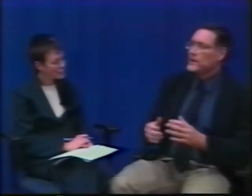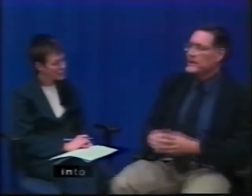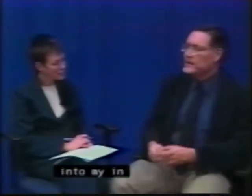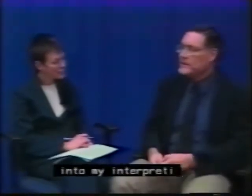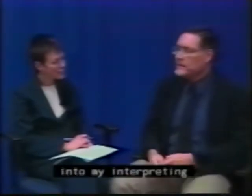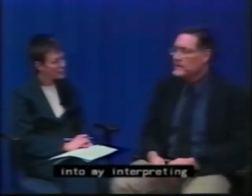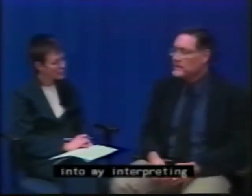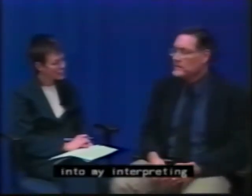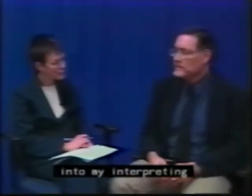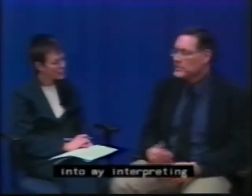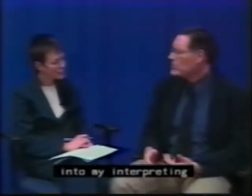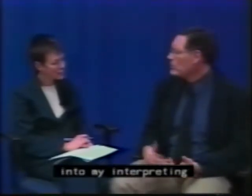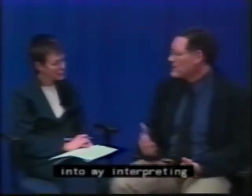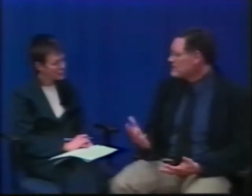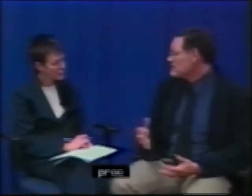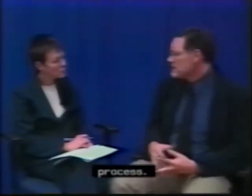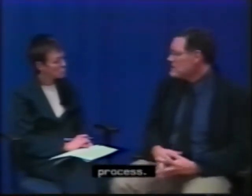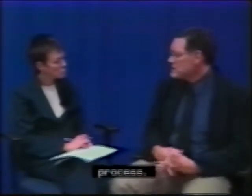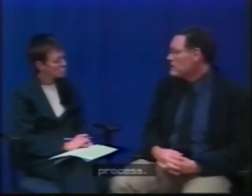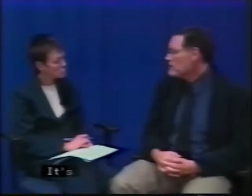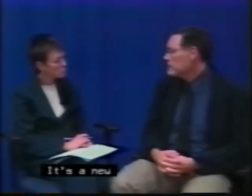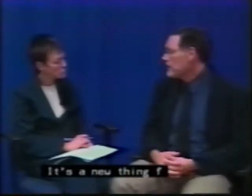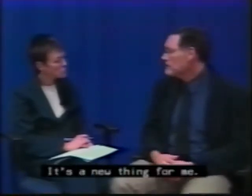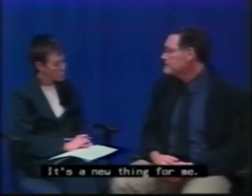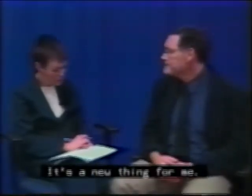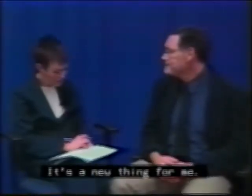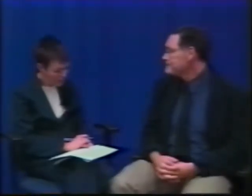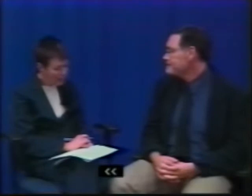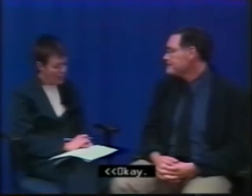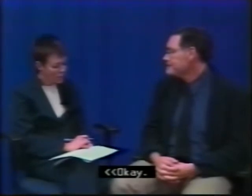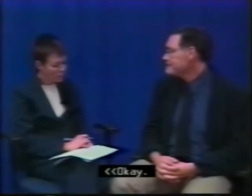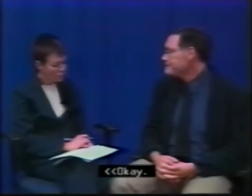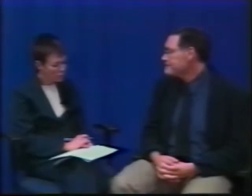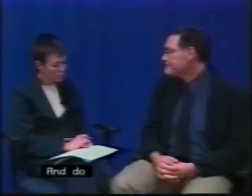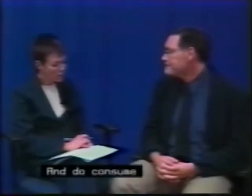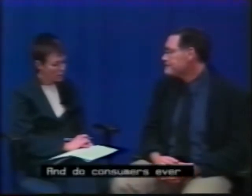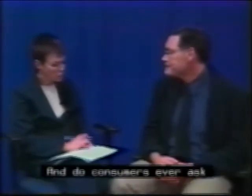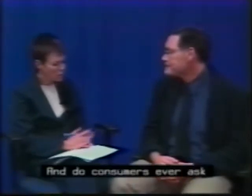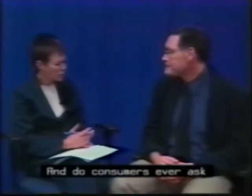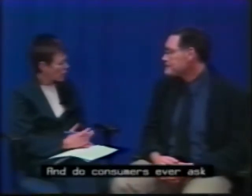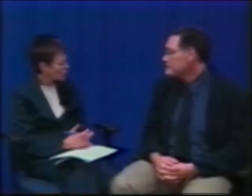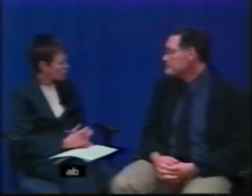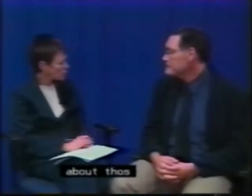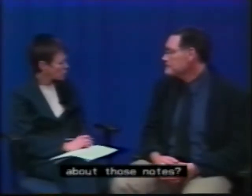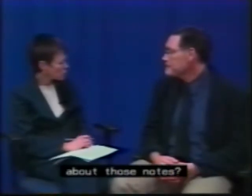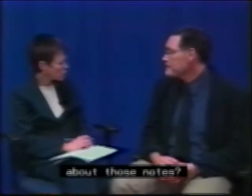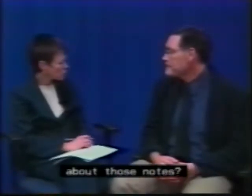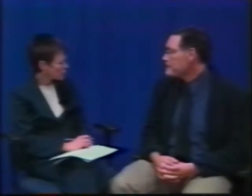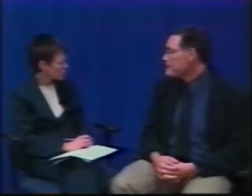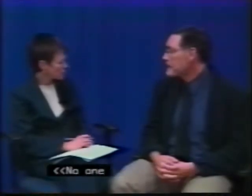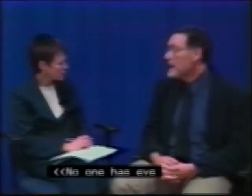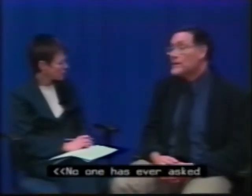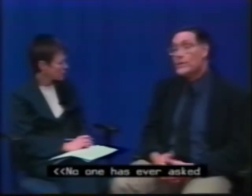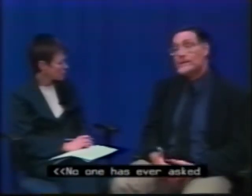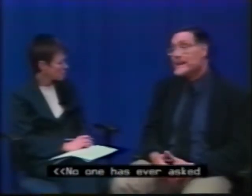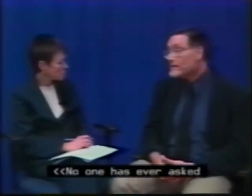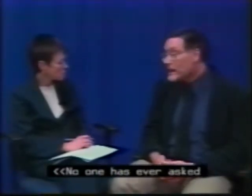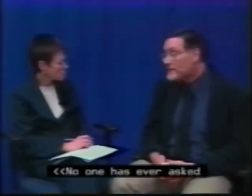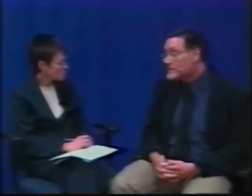my interpreting process. It's a new thing for me. Okay. And do consumers ever ask about those notes? No one has ever asked about